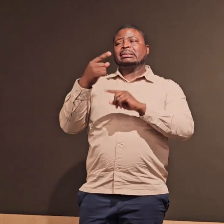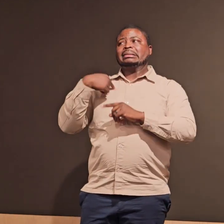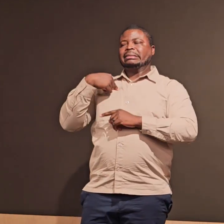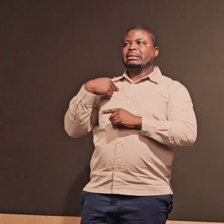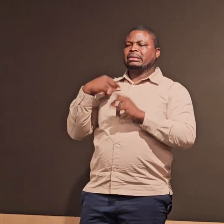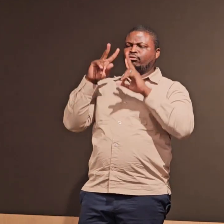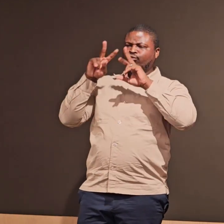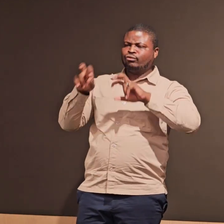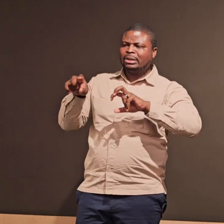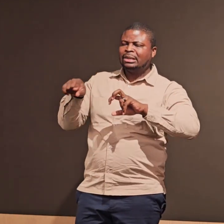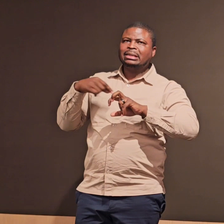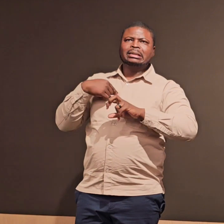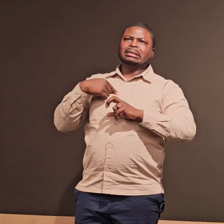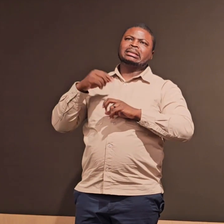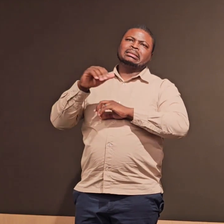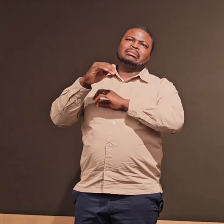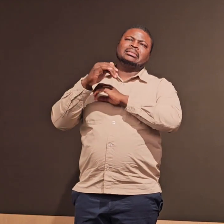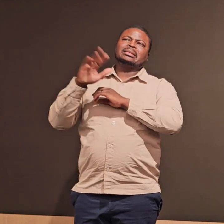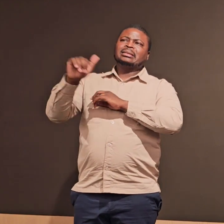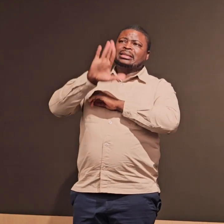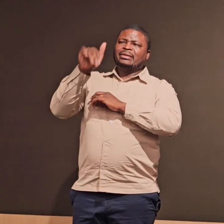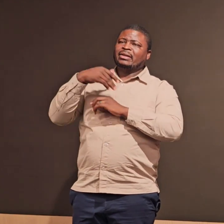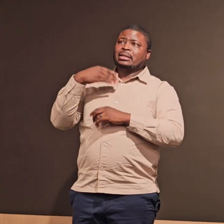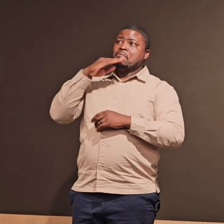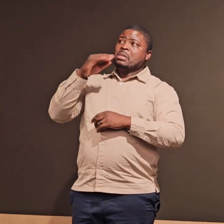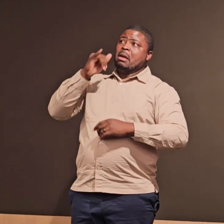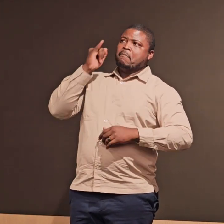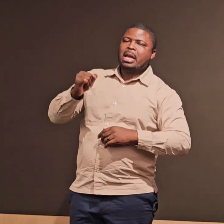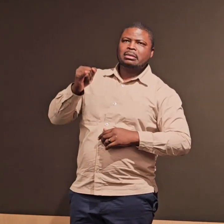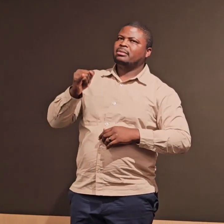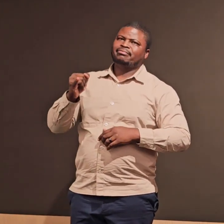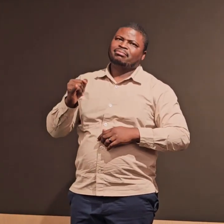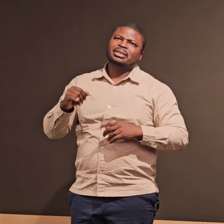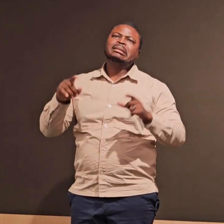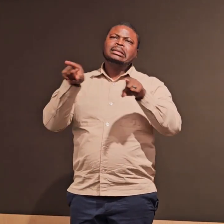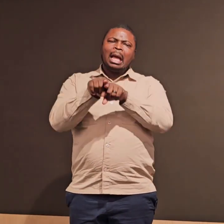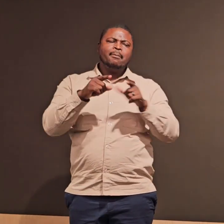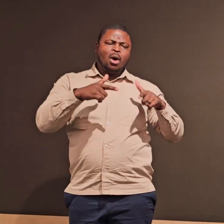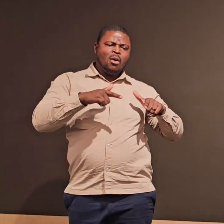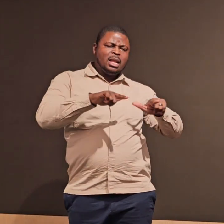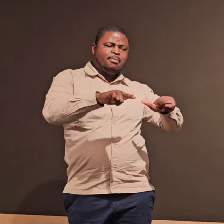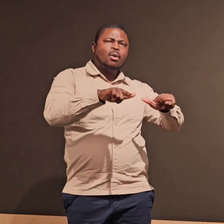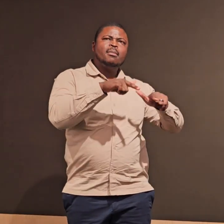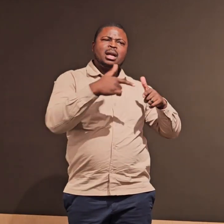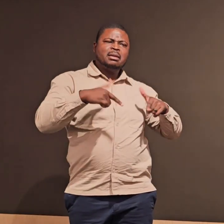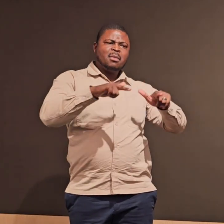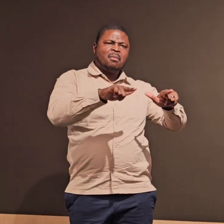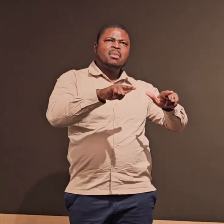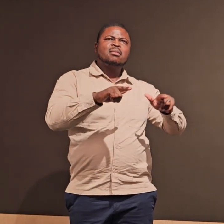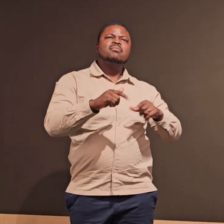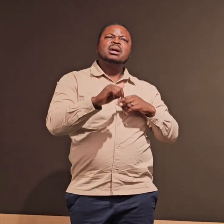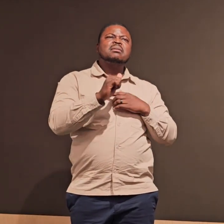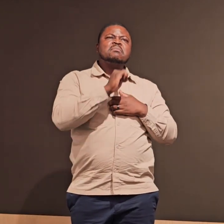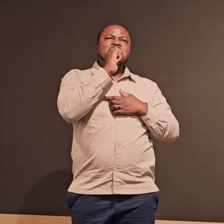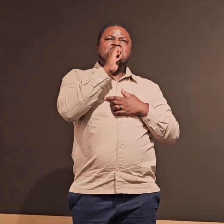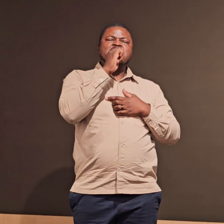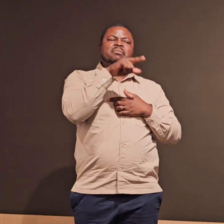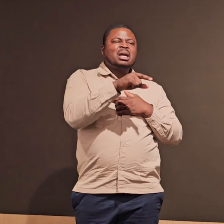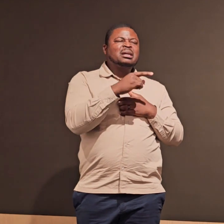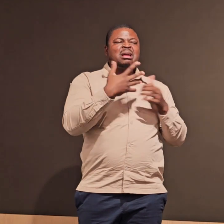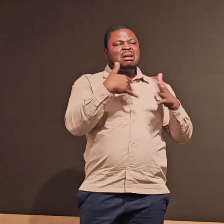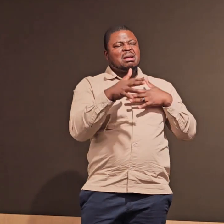badly, even though there are some provinces like Limpopo that are concentrating on filling the stomach